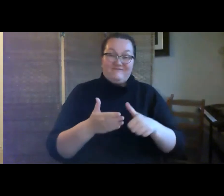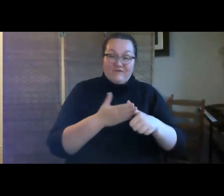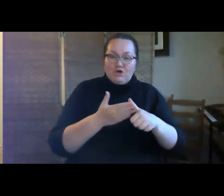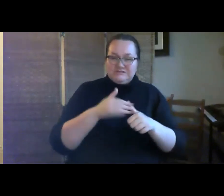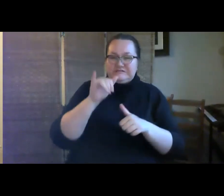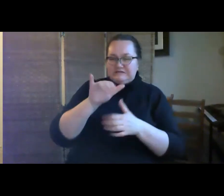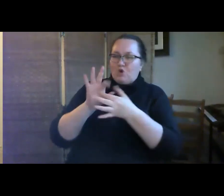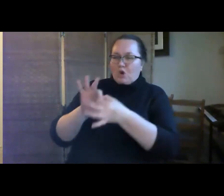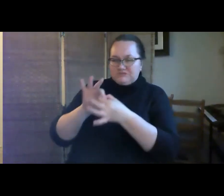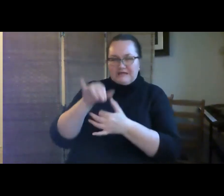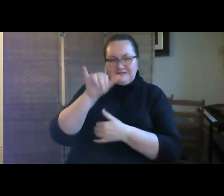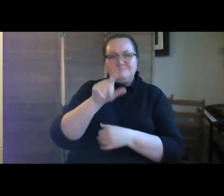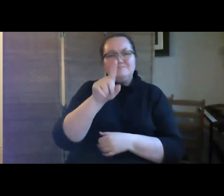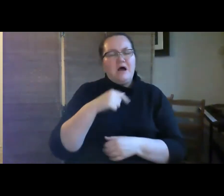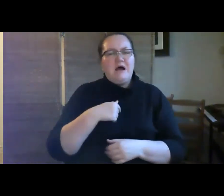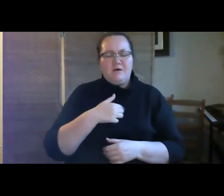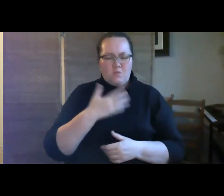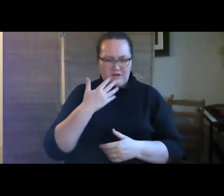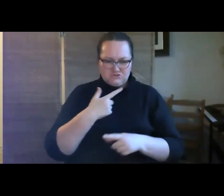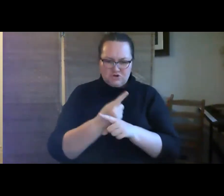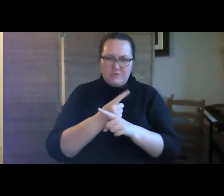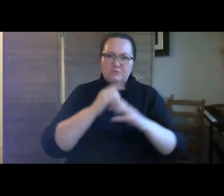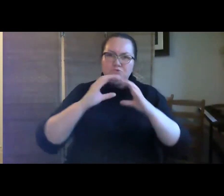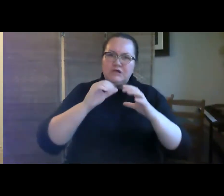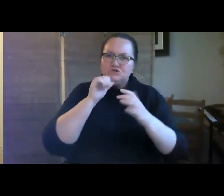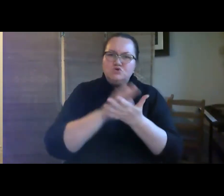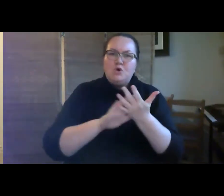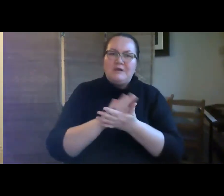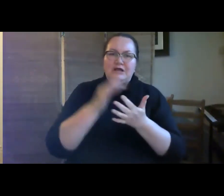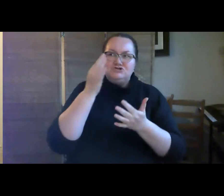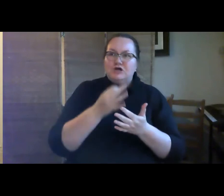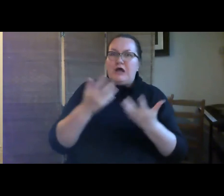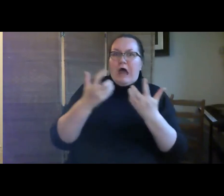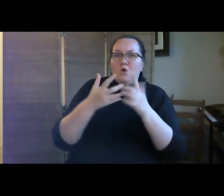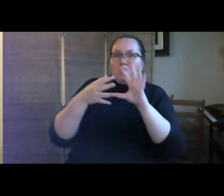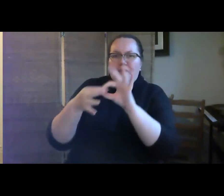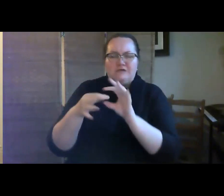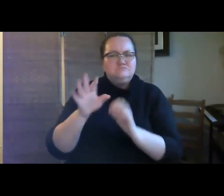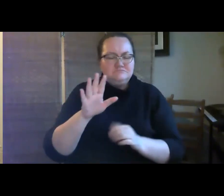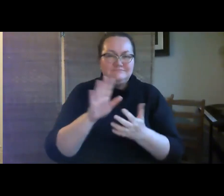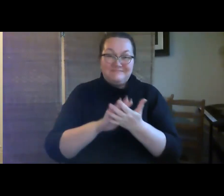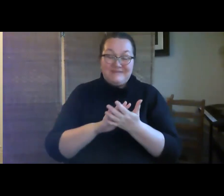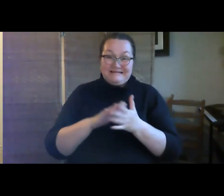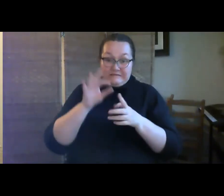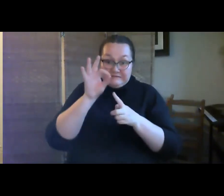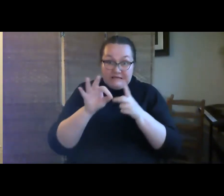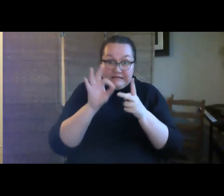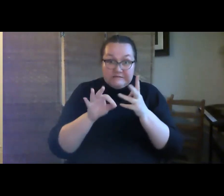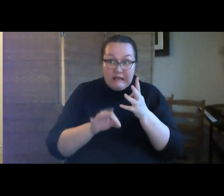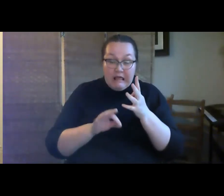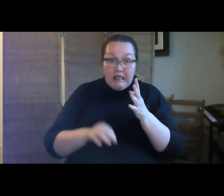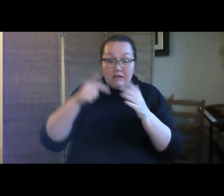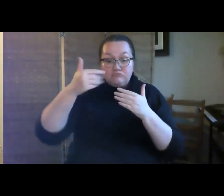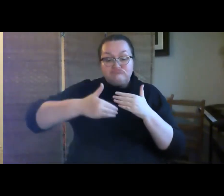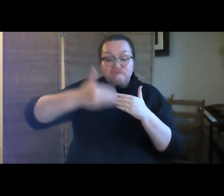they need to be specific about as much as possible. And my big motto for